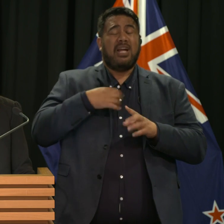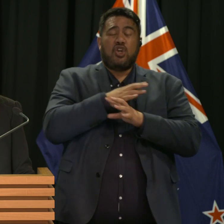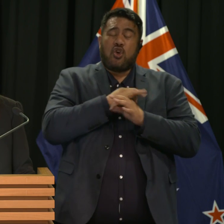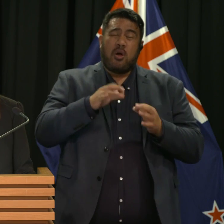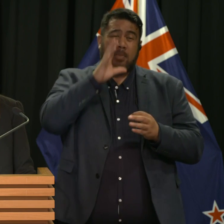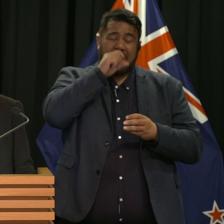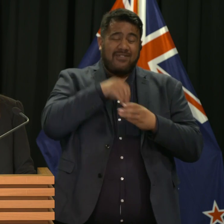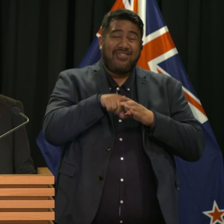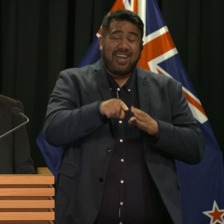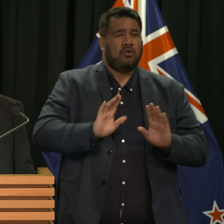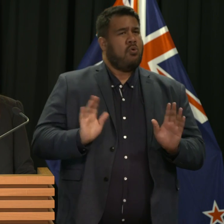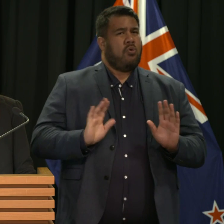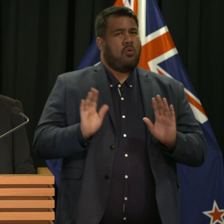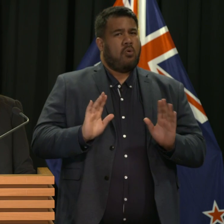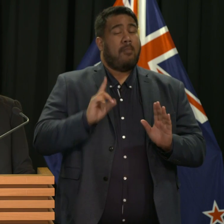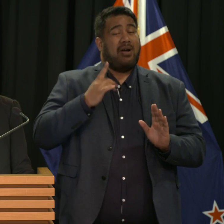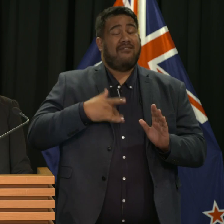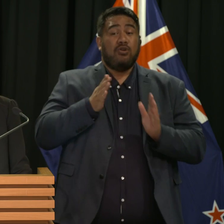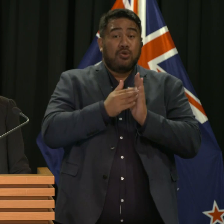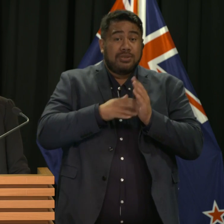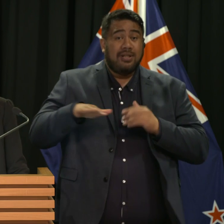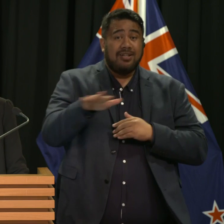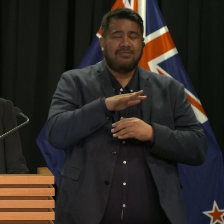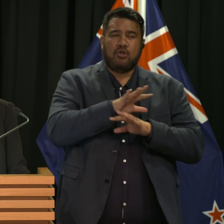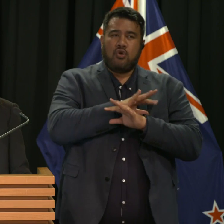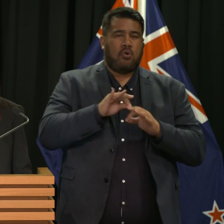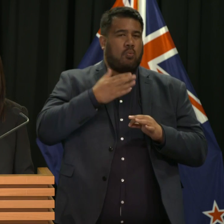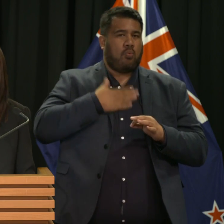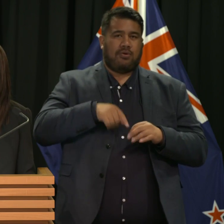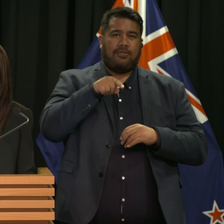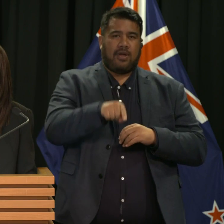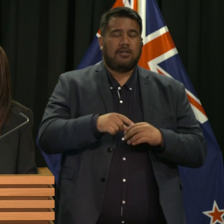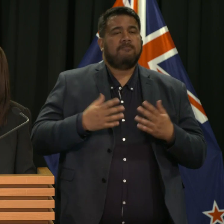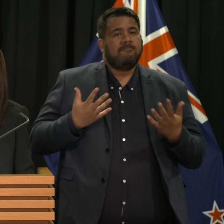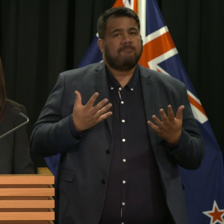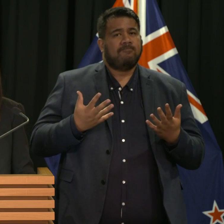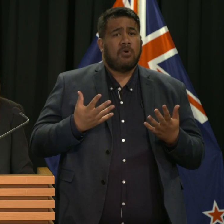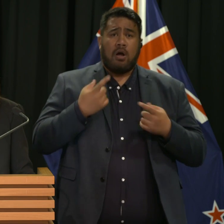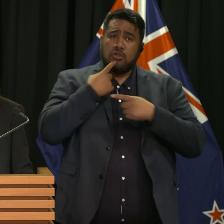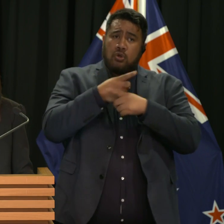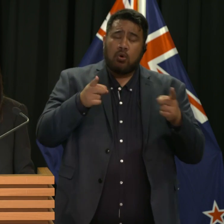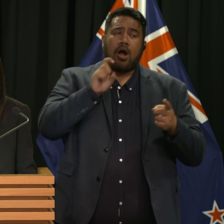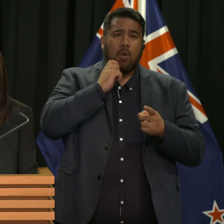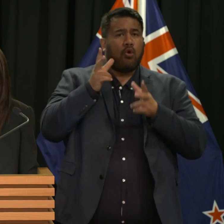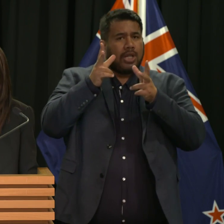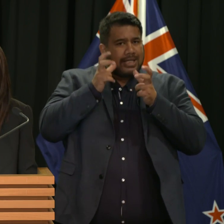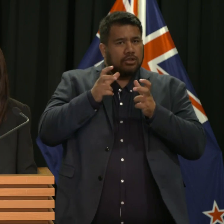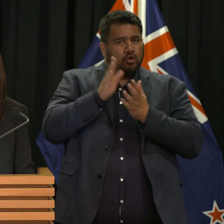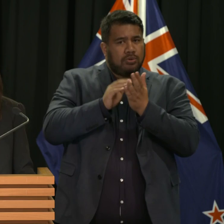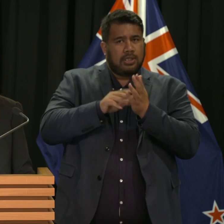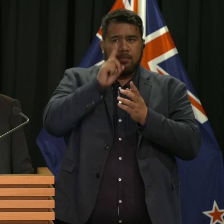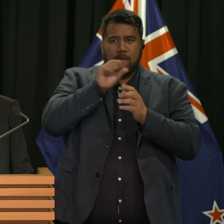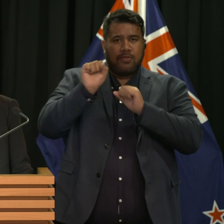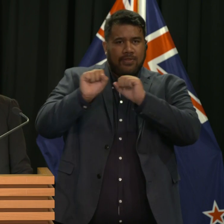because I don't believe New Zealand does. I made it clear that we would listen to New Zealanders, in particular